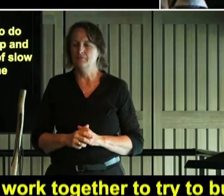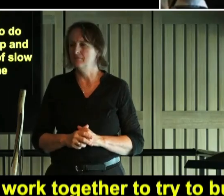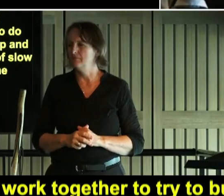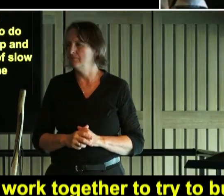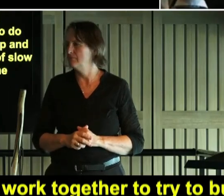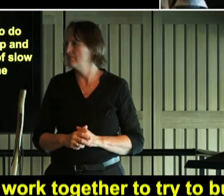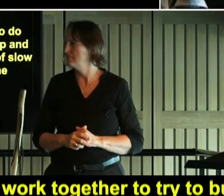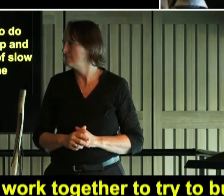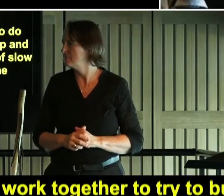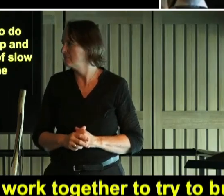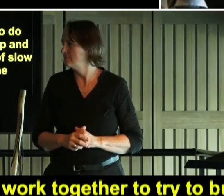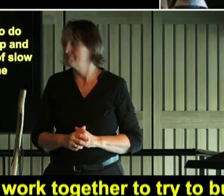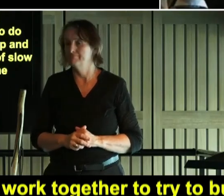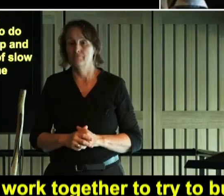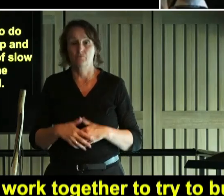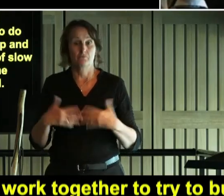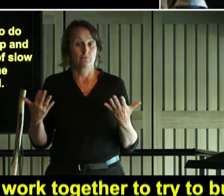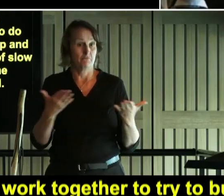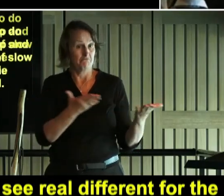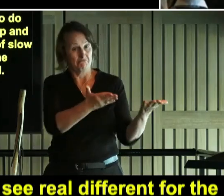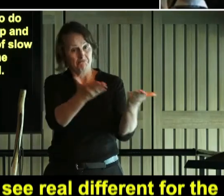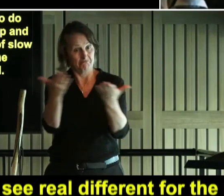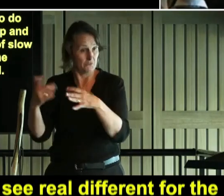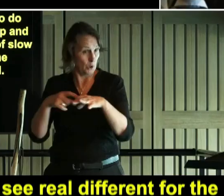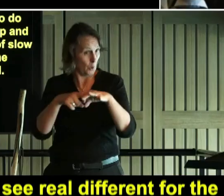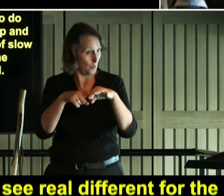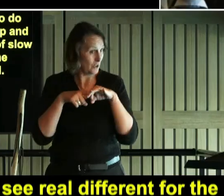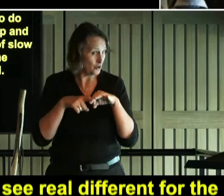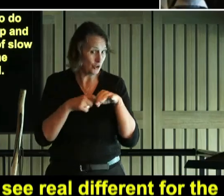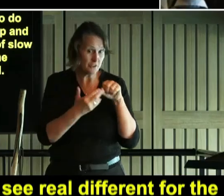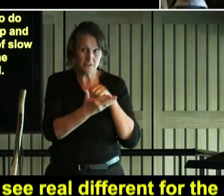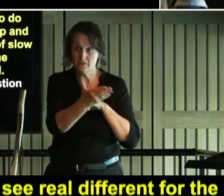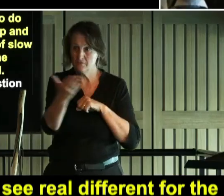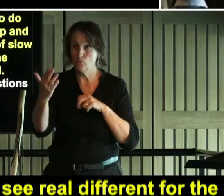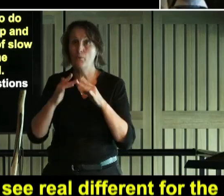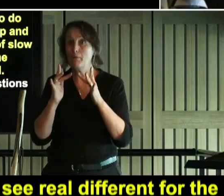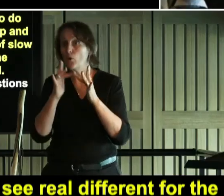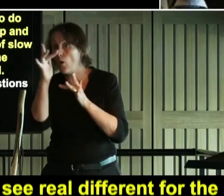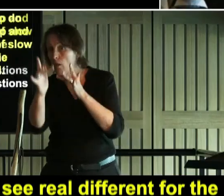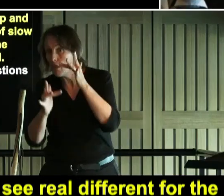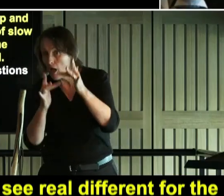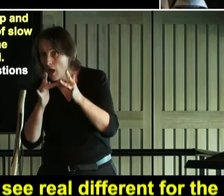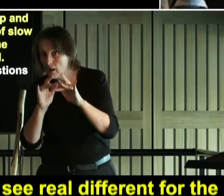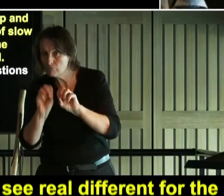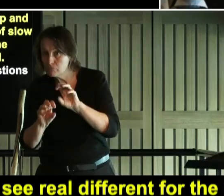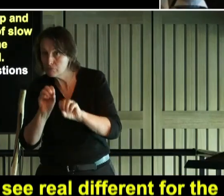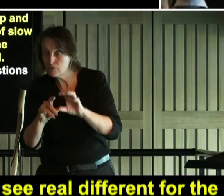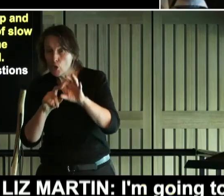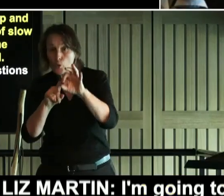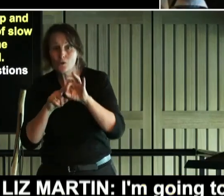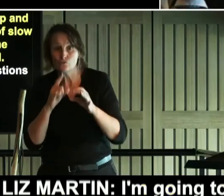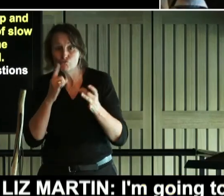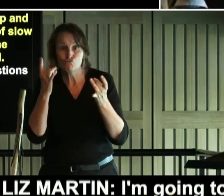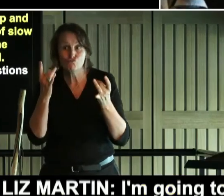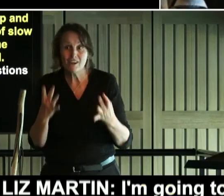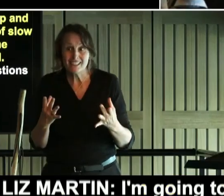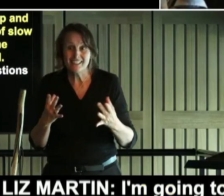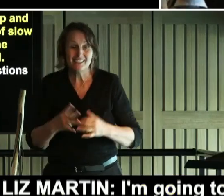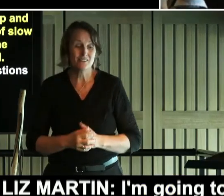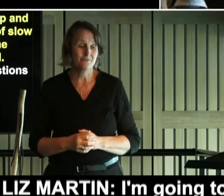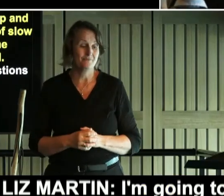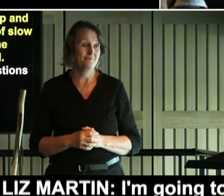I'm going to open it up for questions from the room and from online. Are we ready to go with that? We